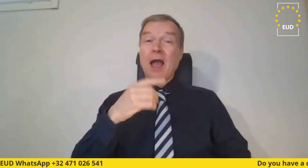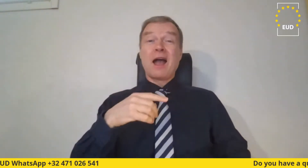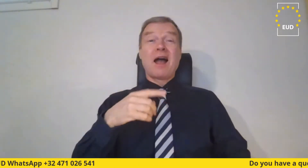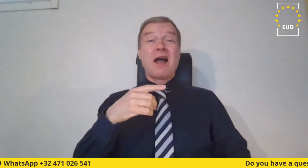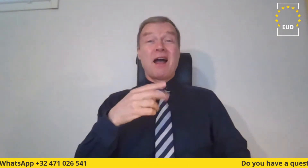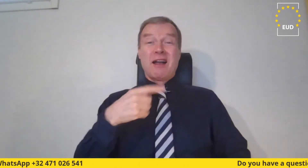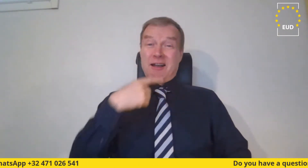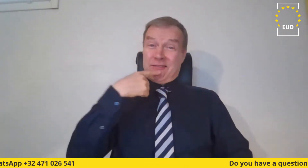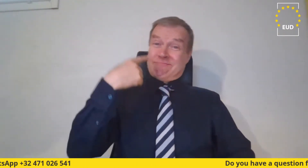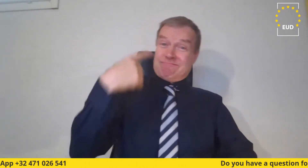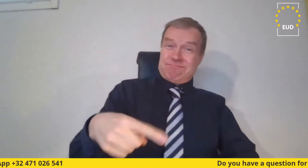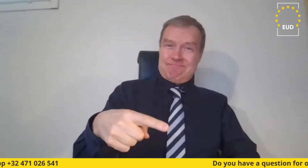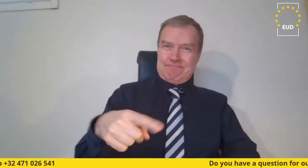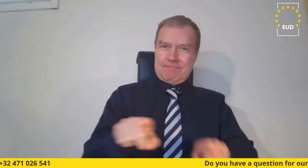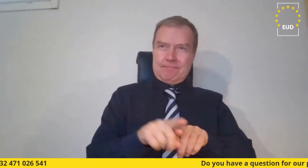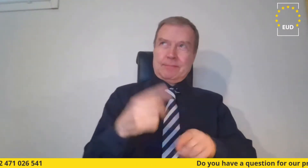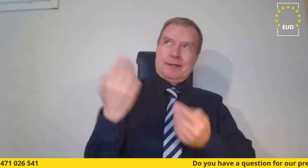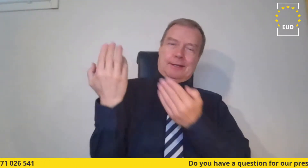will be two services where the AVMS